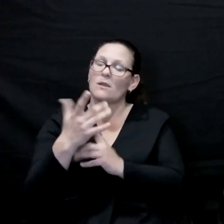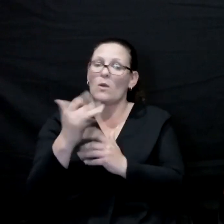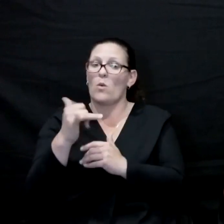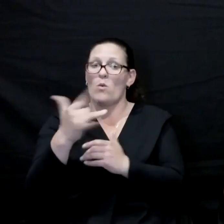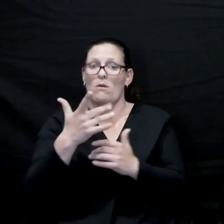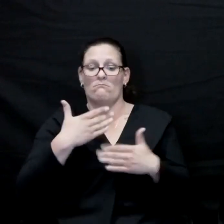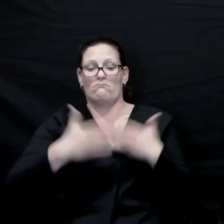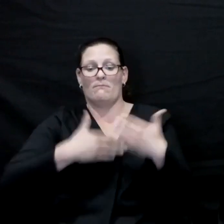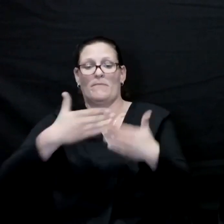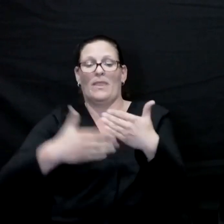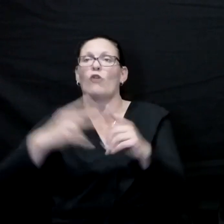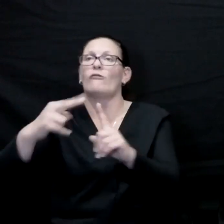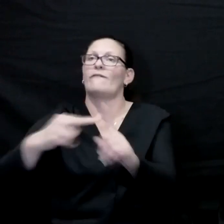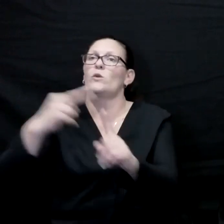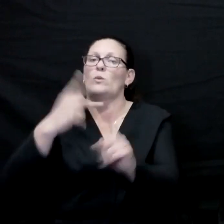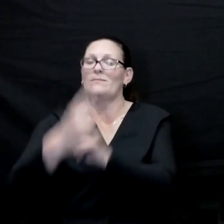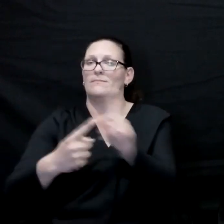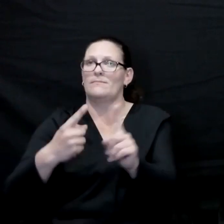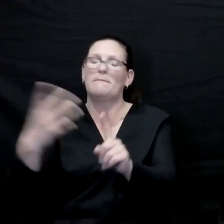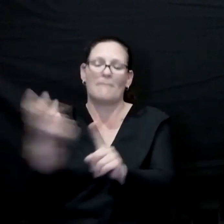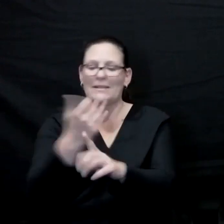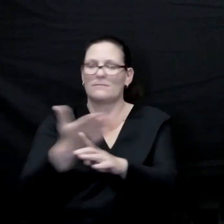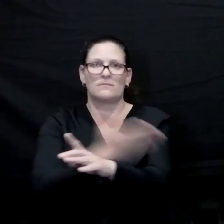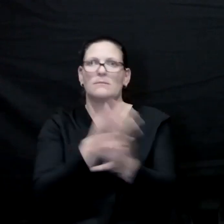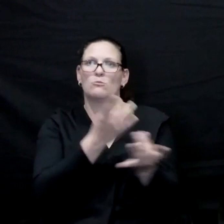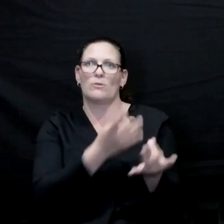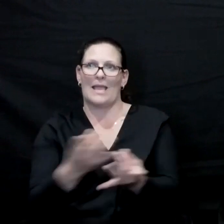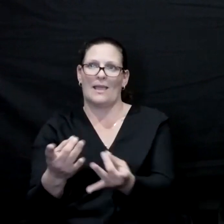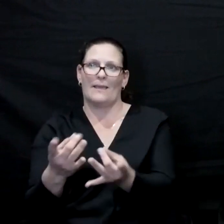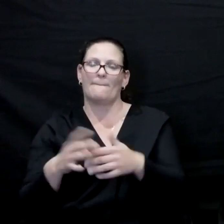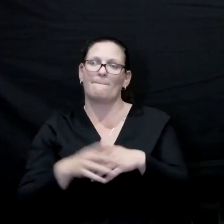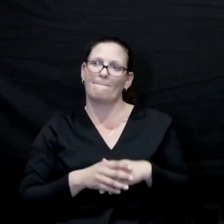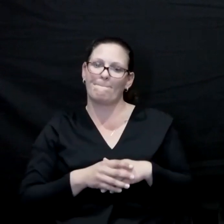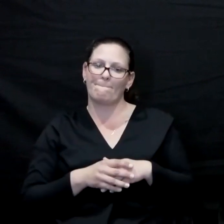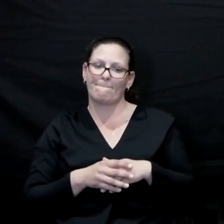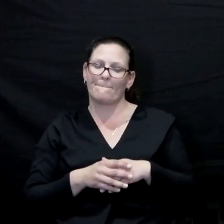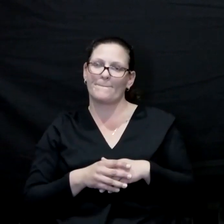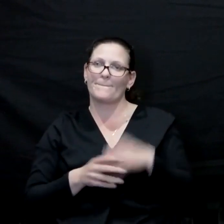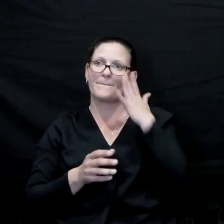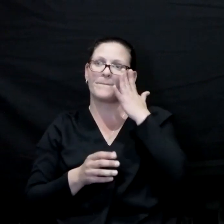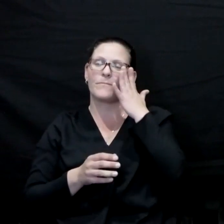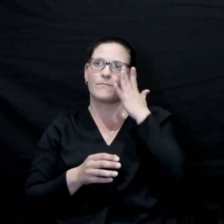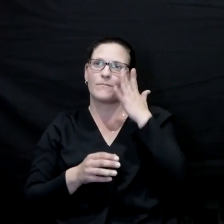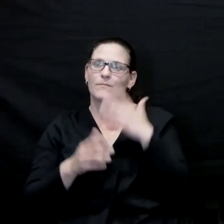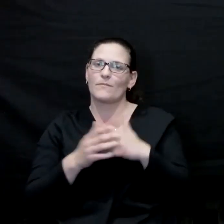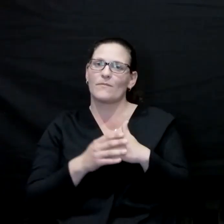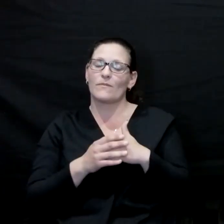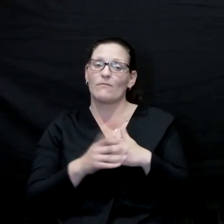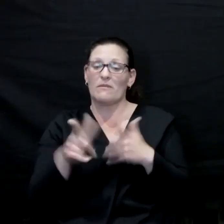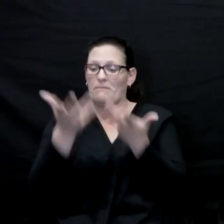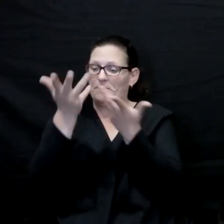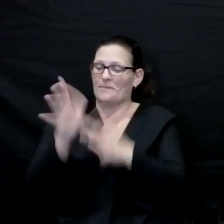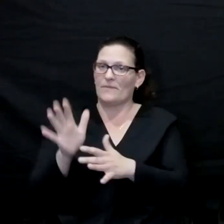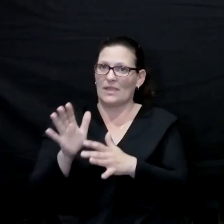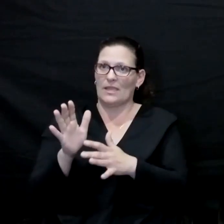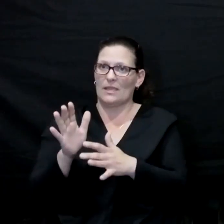meeting. Okay, so what happens then is that